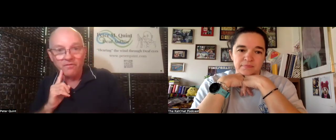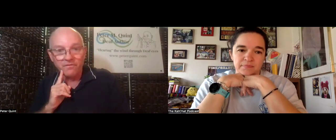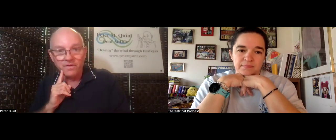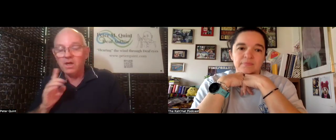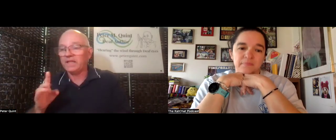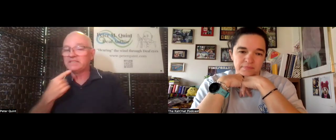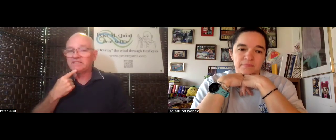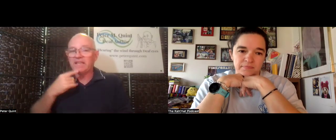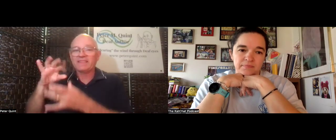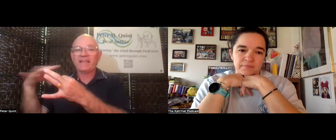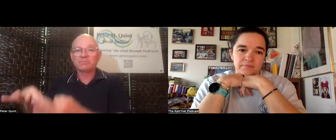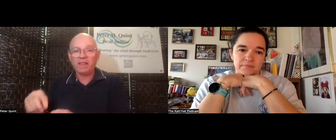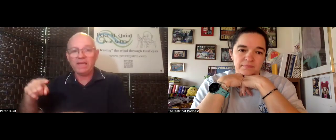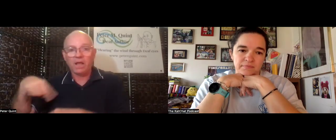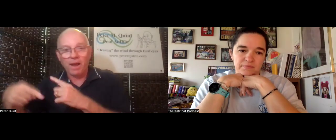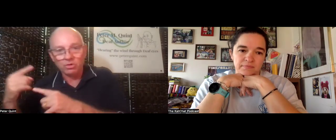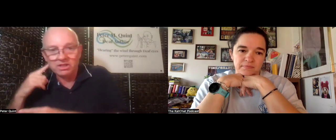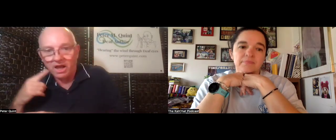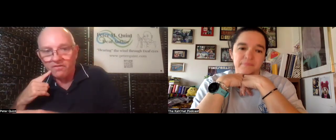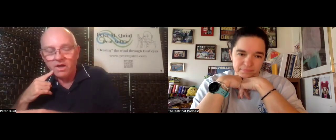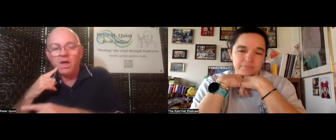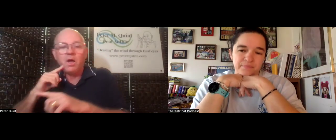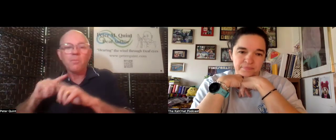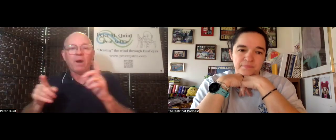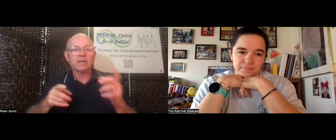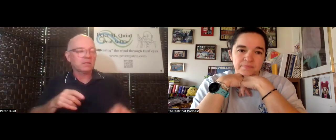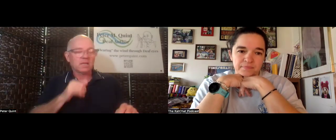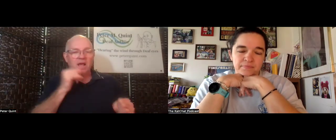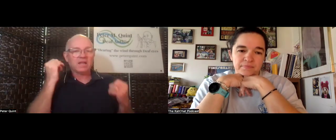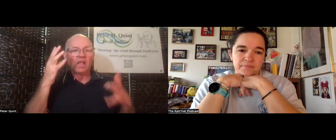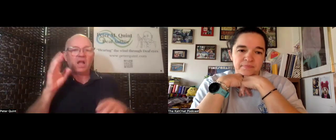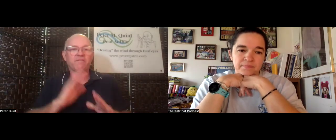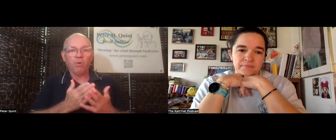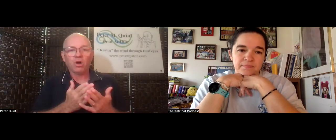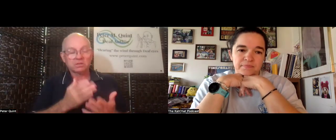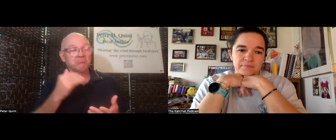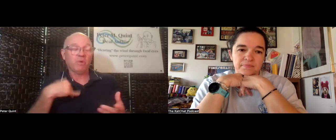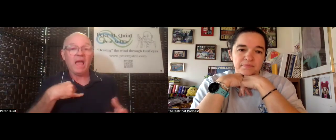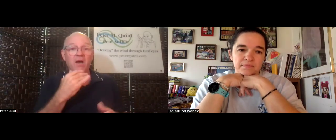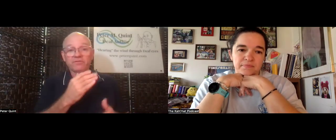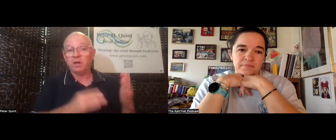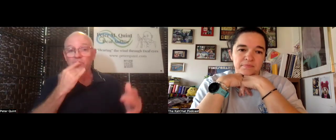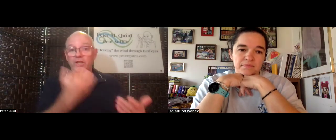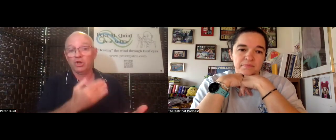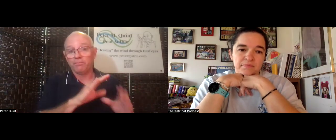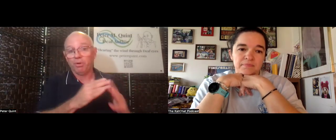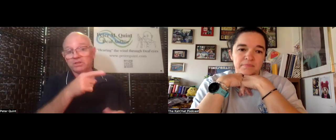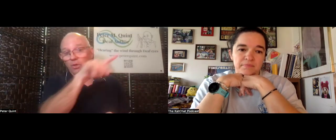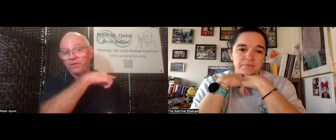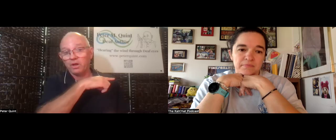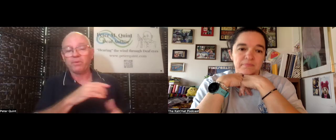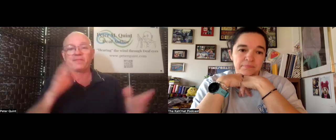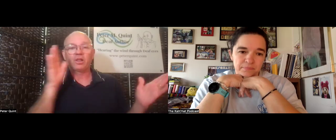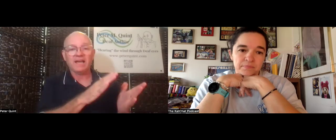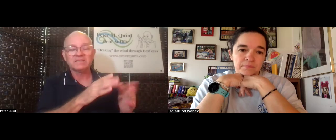about deaf. They explain about the deaf, but not a lot of books. We have some really good books